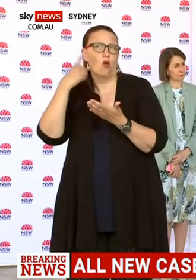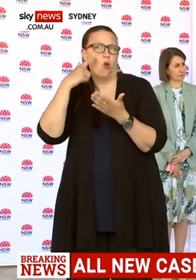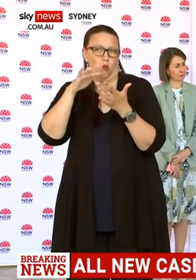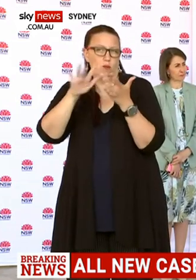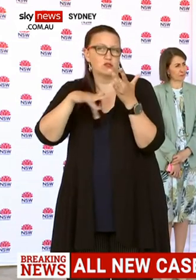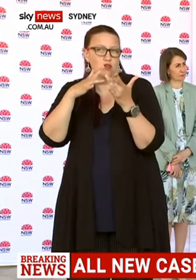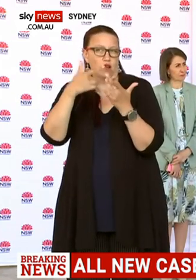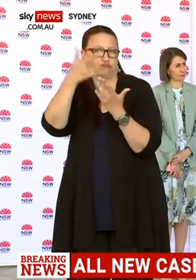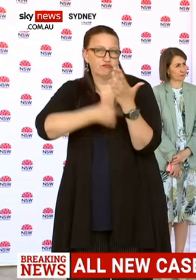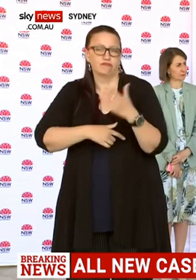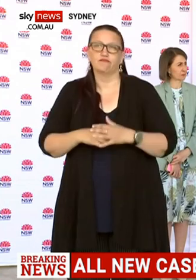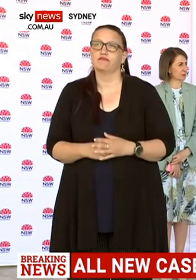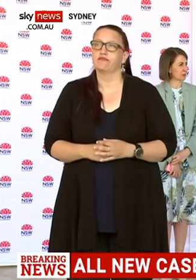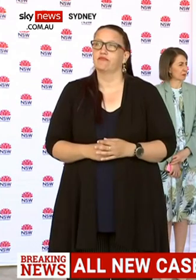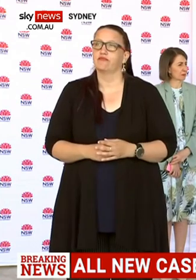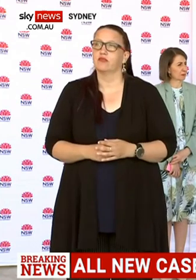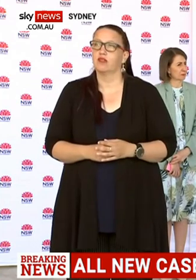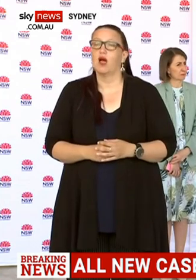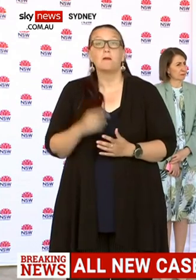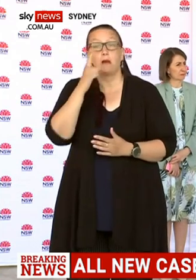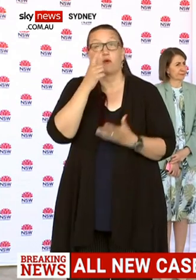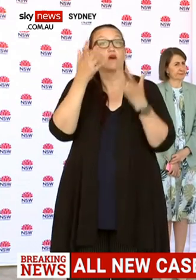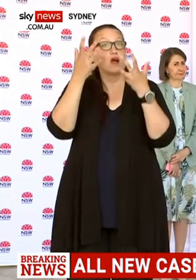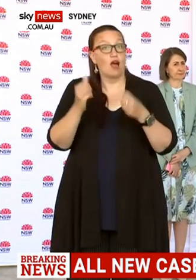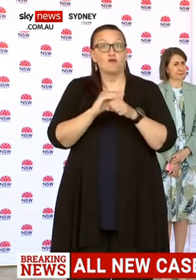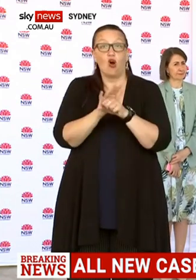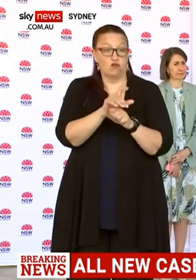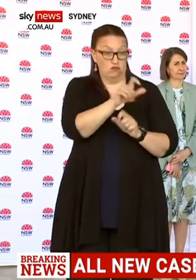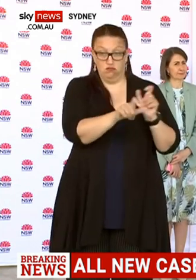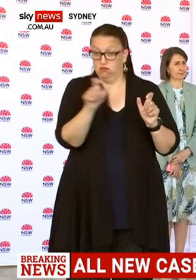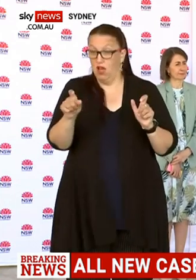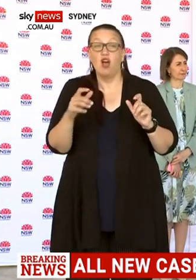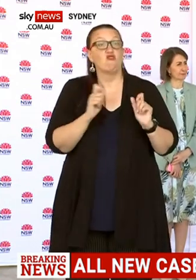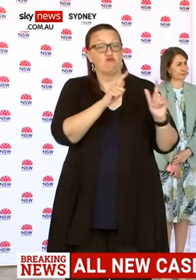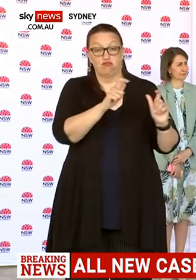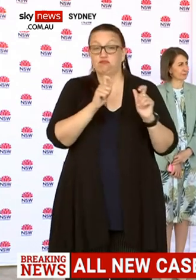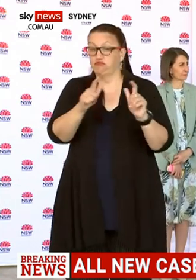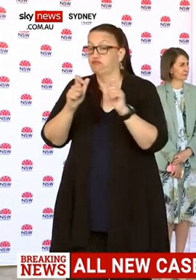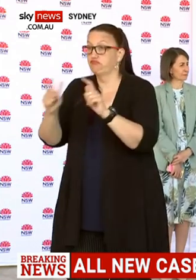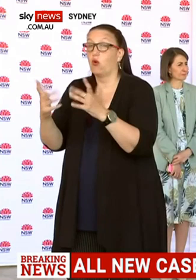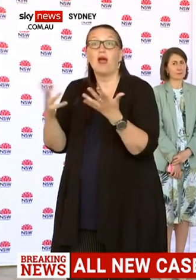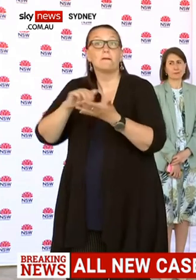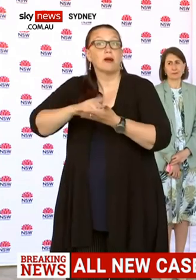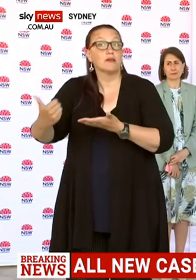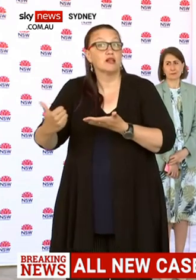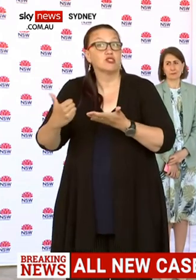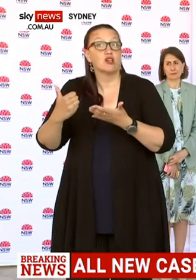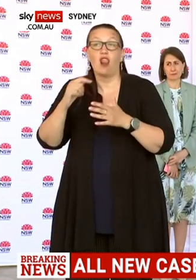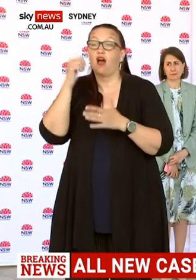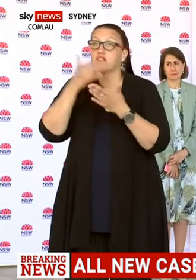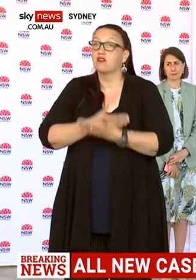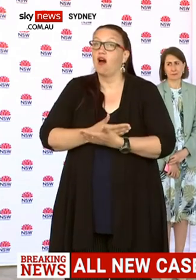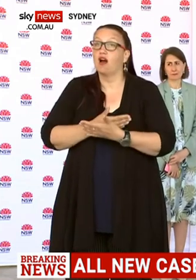Sydney, southwest and inner west were visited by confirmed cases of COVID-19, and this is publicised on our health alert last